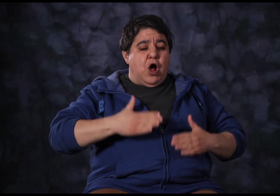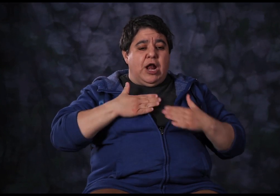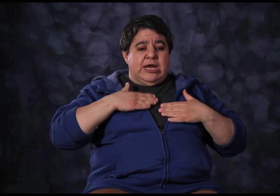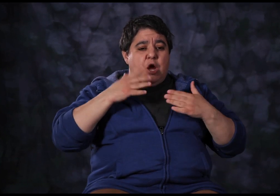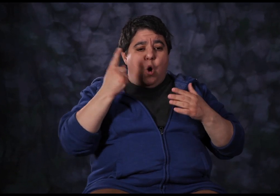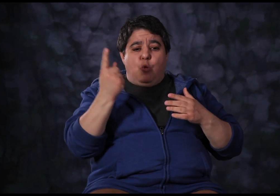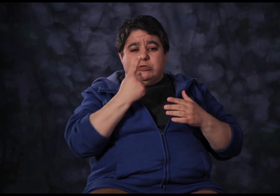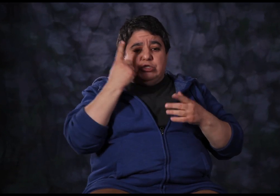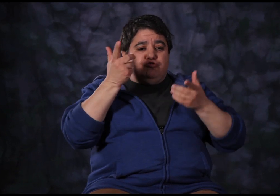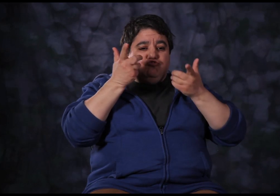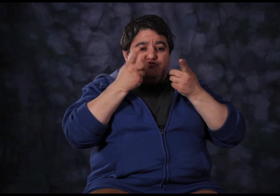sense of equilibrium